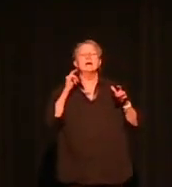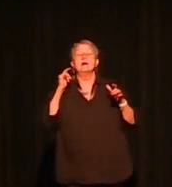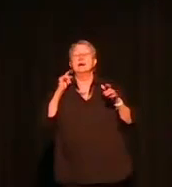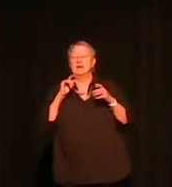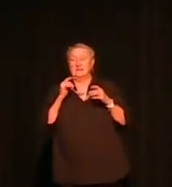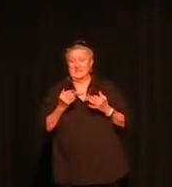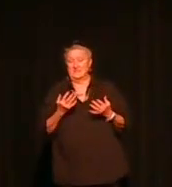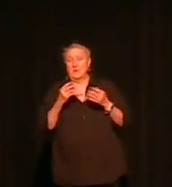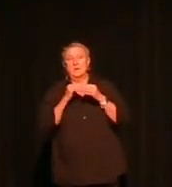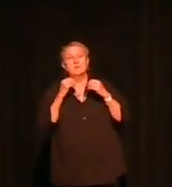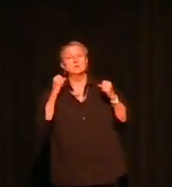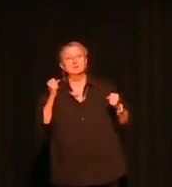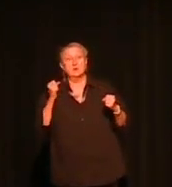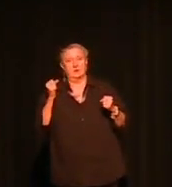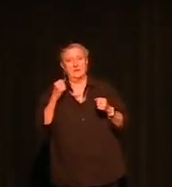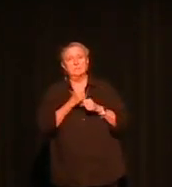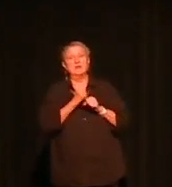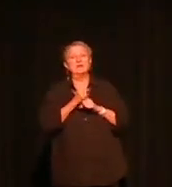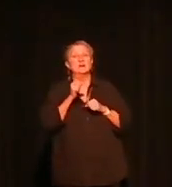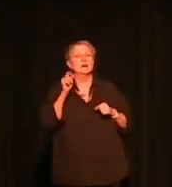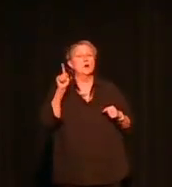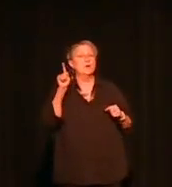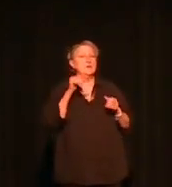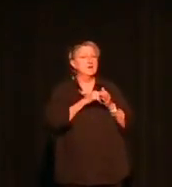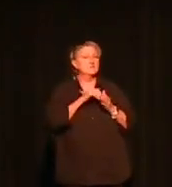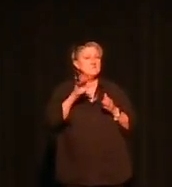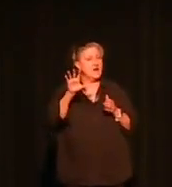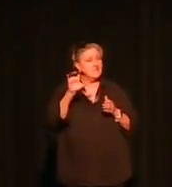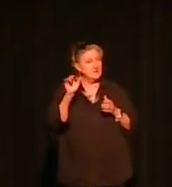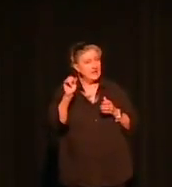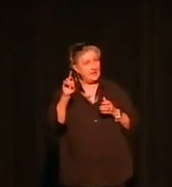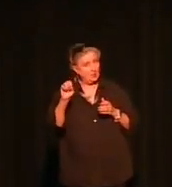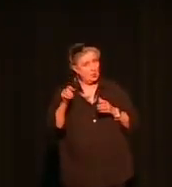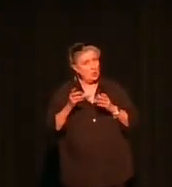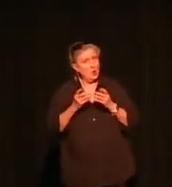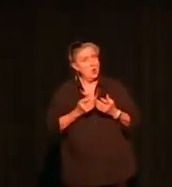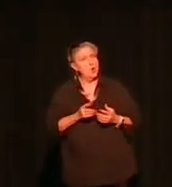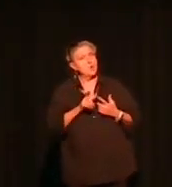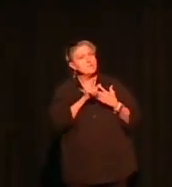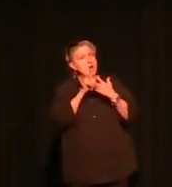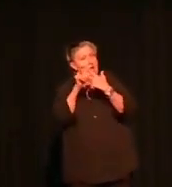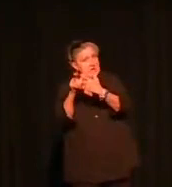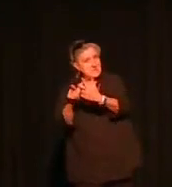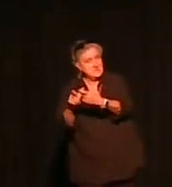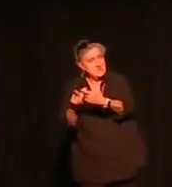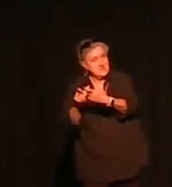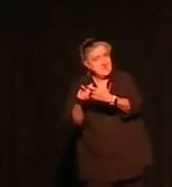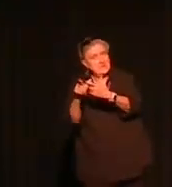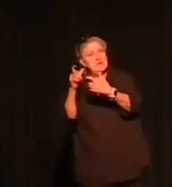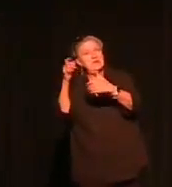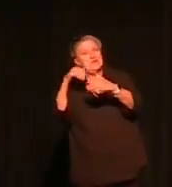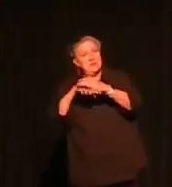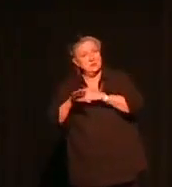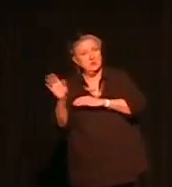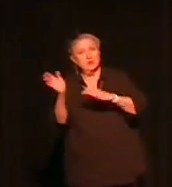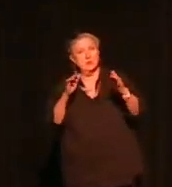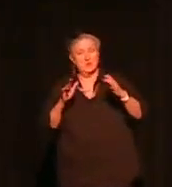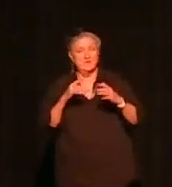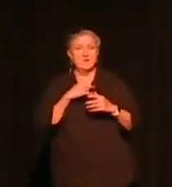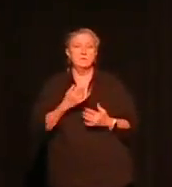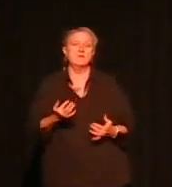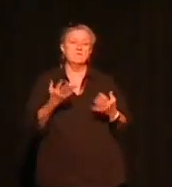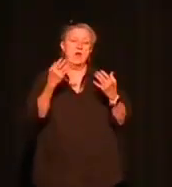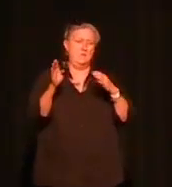intensifies, yesterday it made a 1,500-acre run, and it backed into the wind. And from a fire